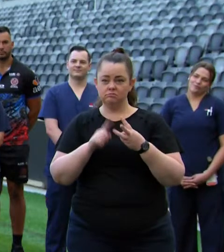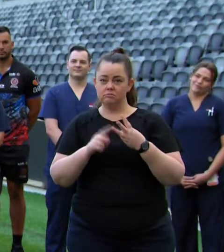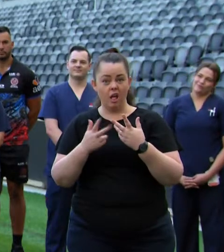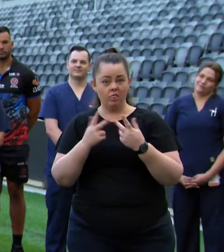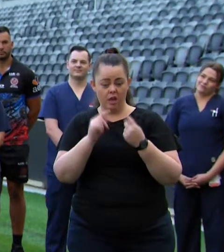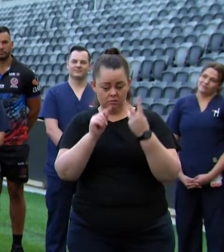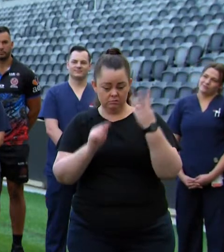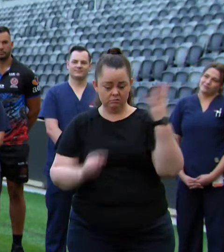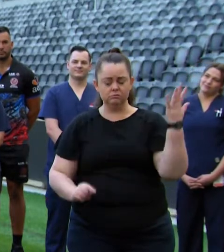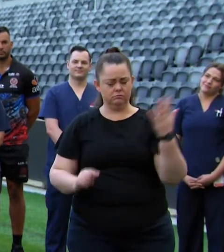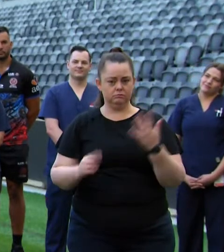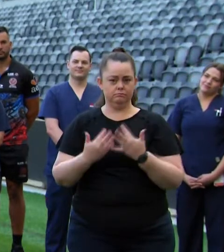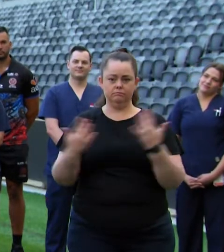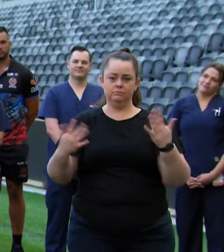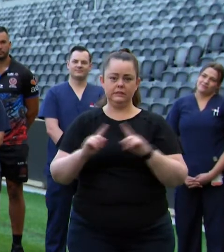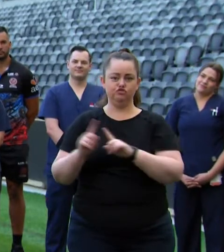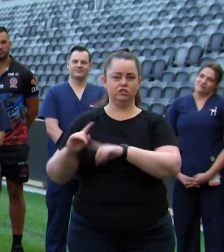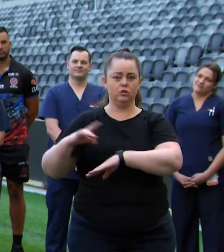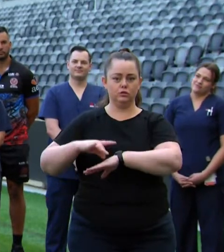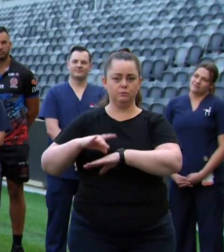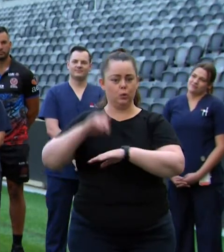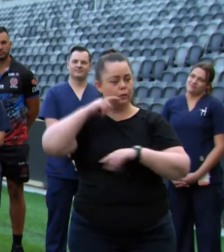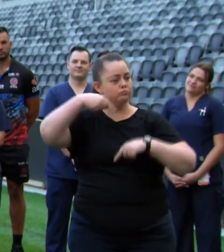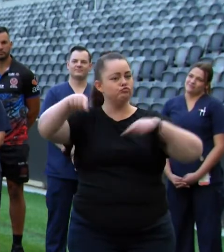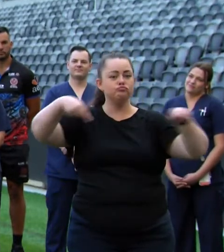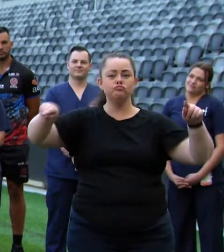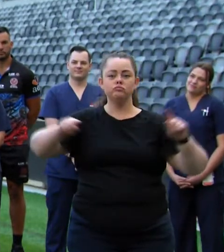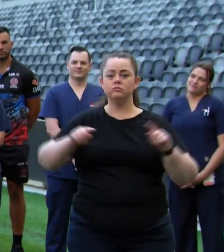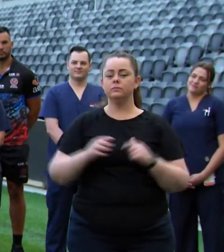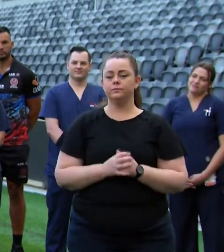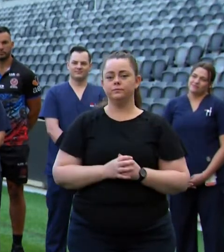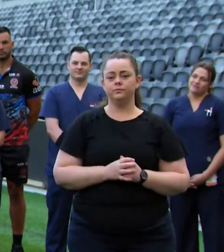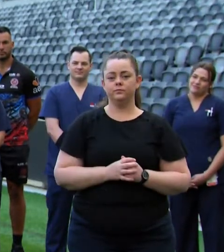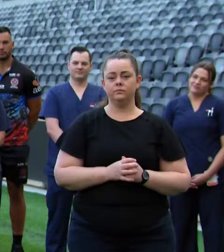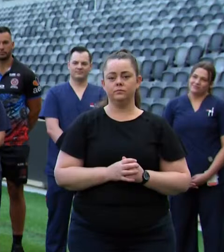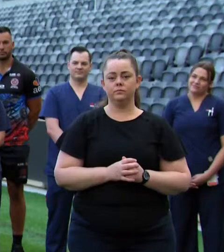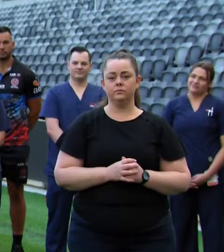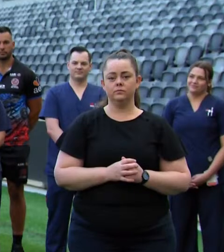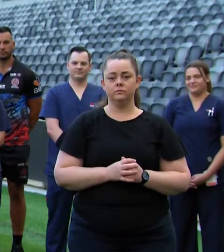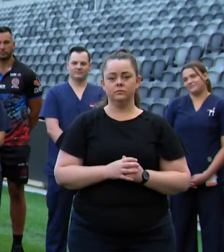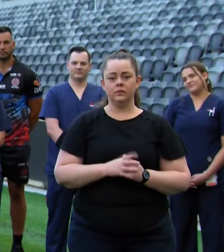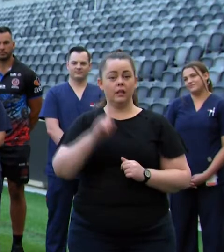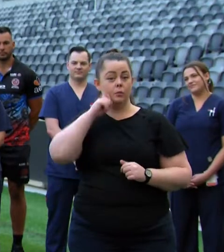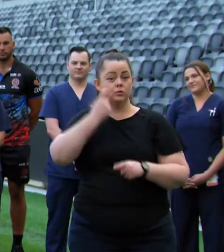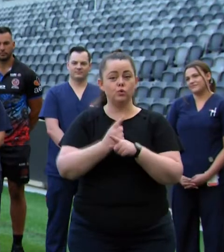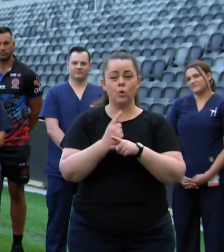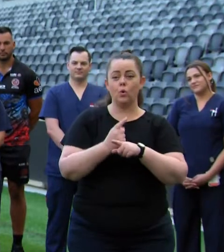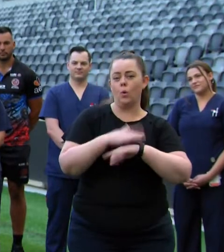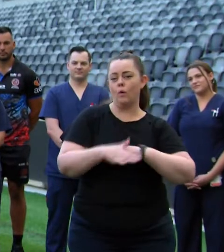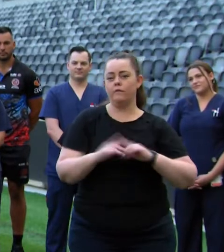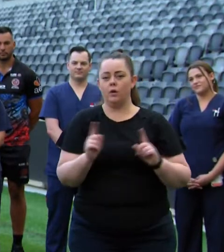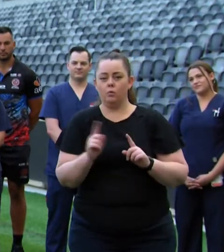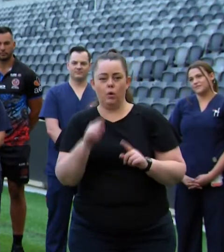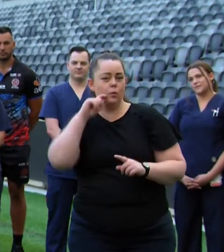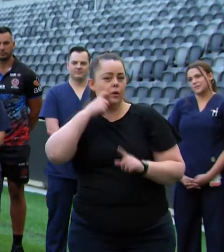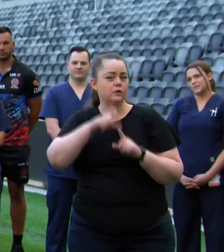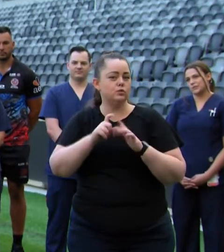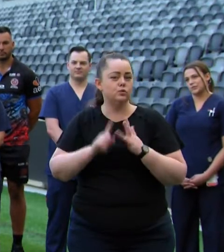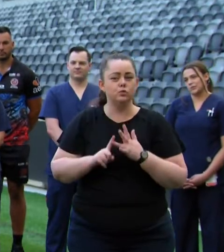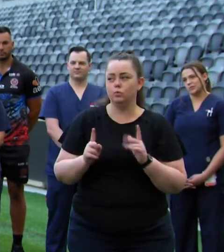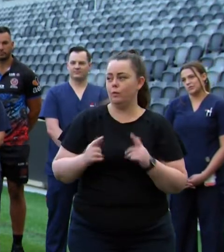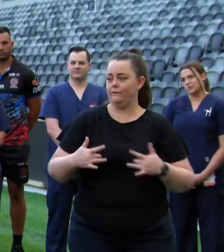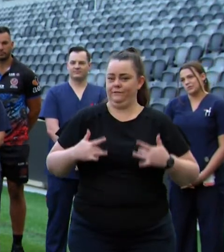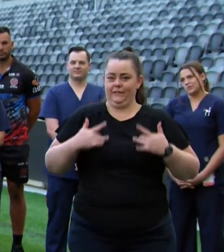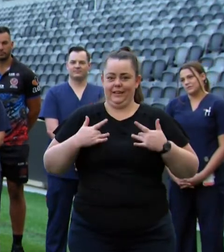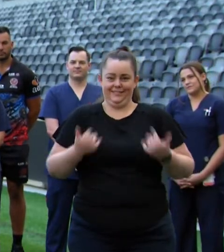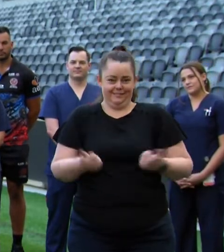this press conference, just to tell us a little bit about what they're going to do and what they're feeling today. It is a time, I